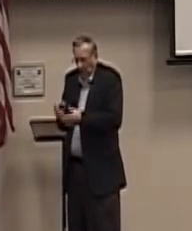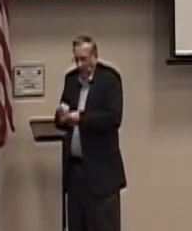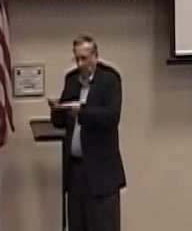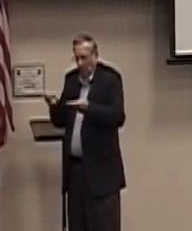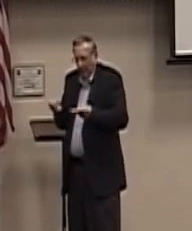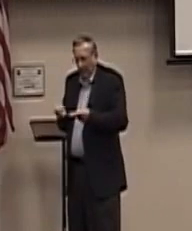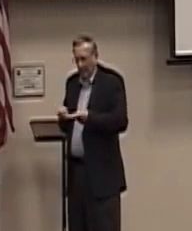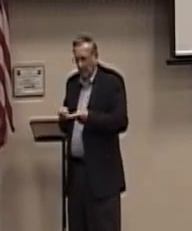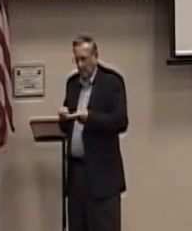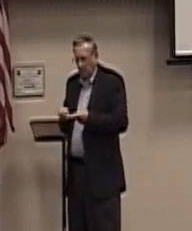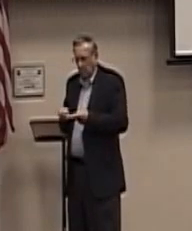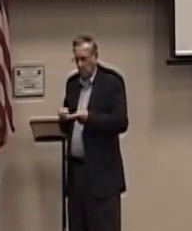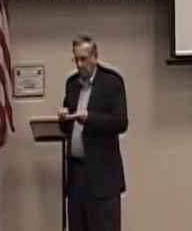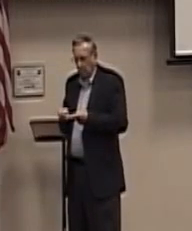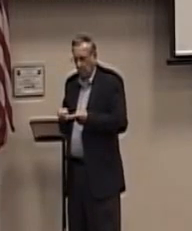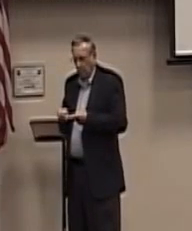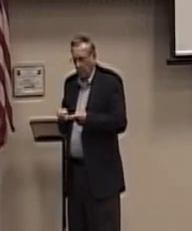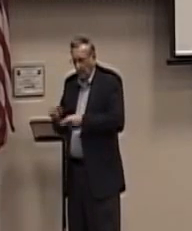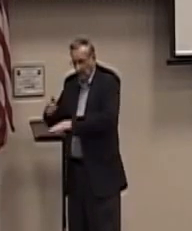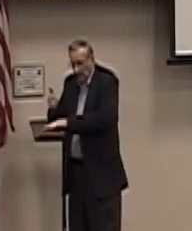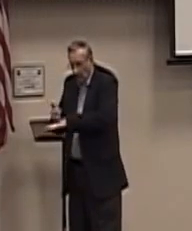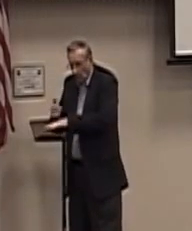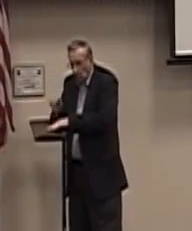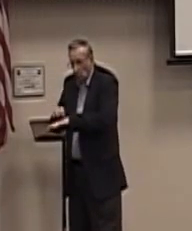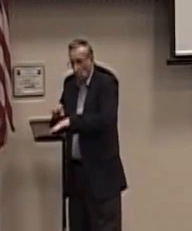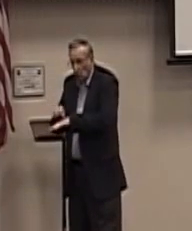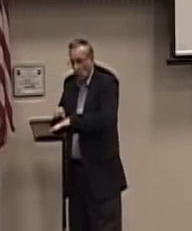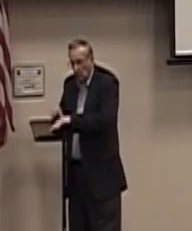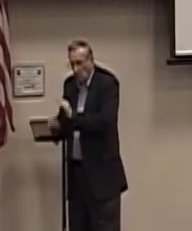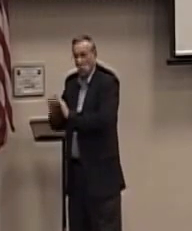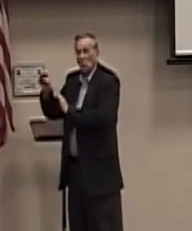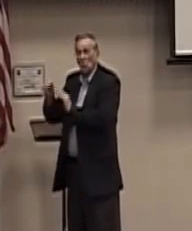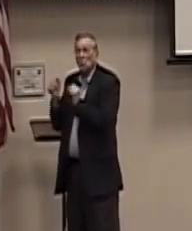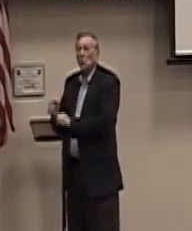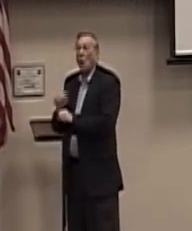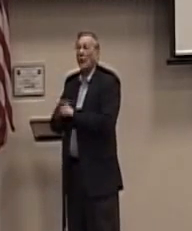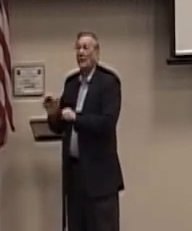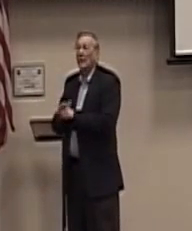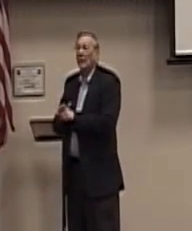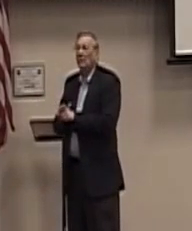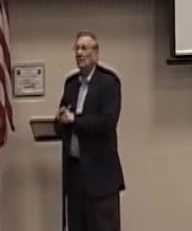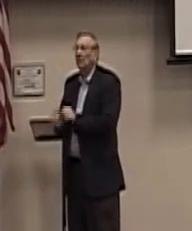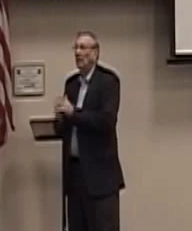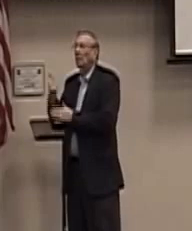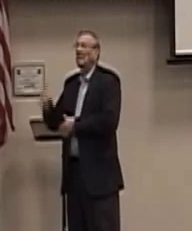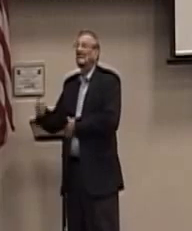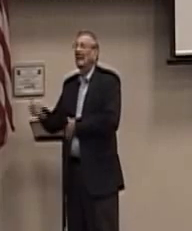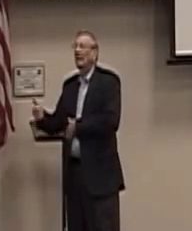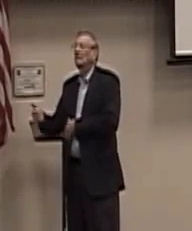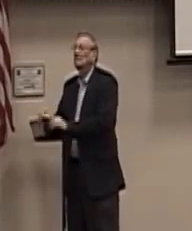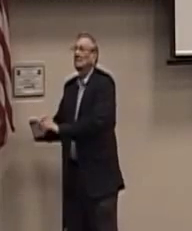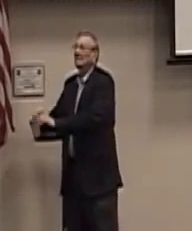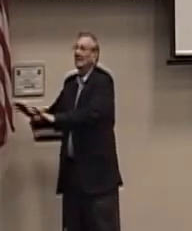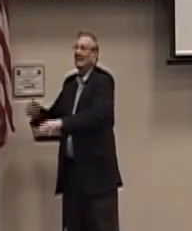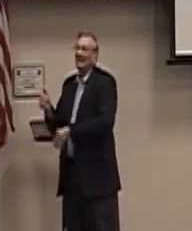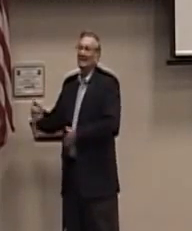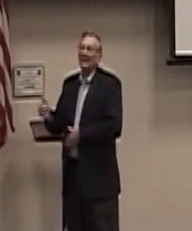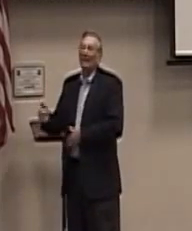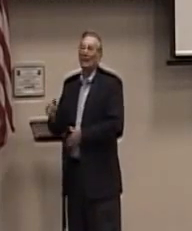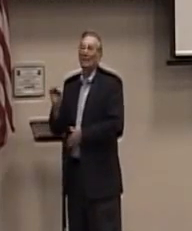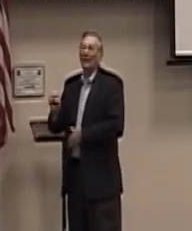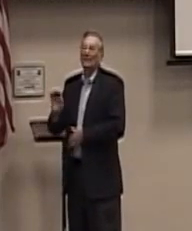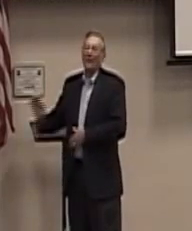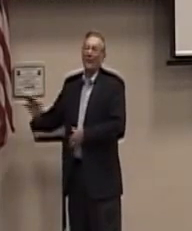place, plant a church that's mature and strong enough to develop its own members and send them out then to evangelize